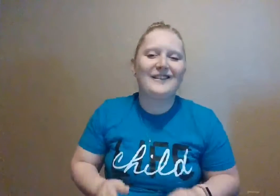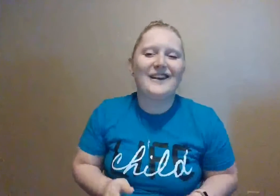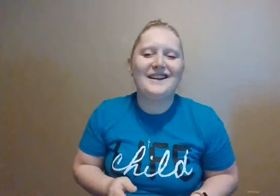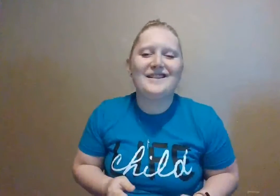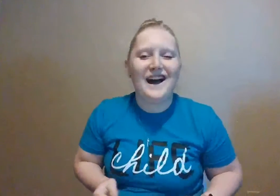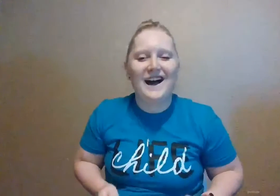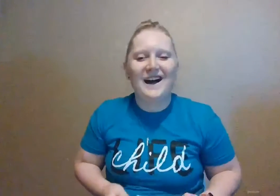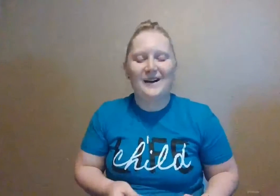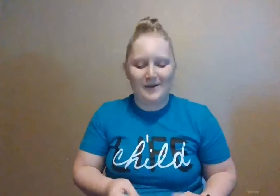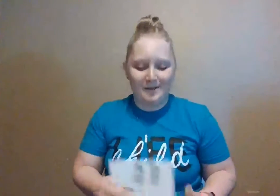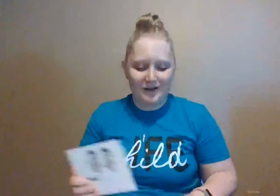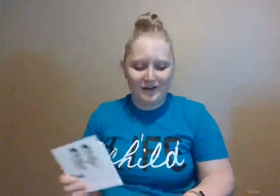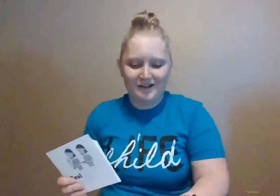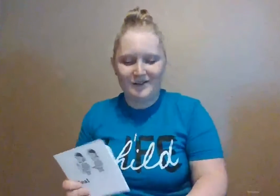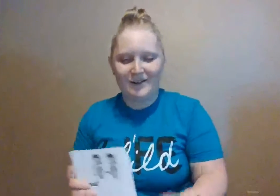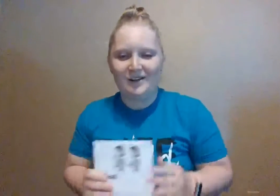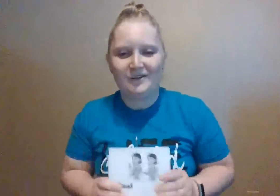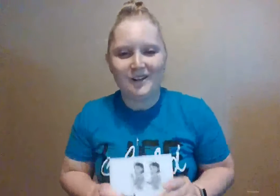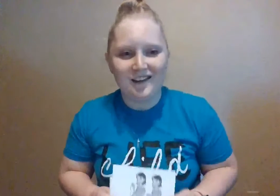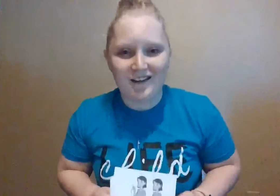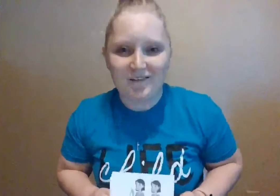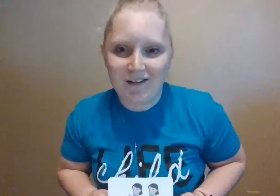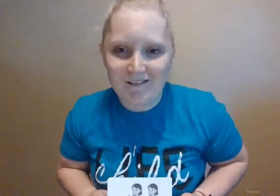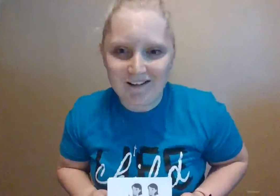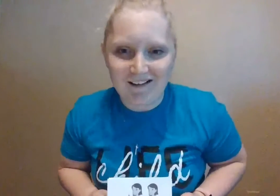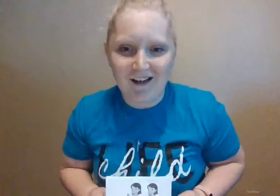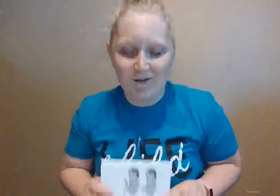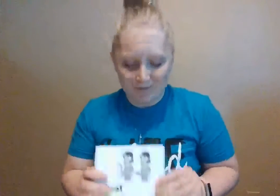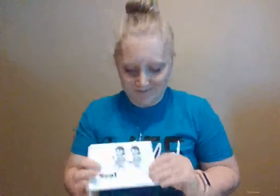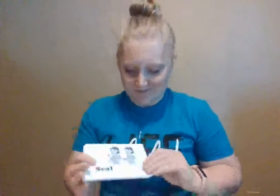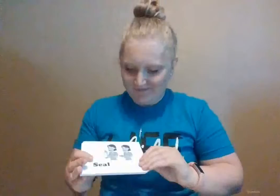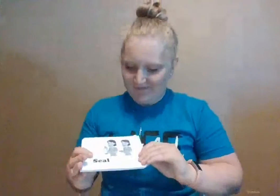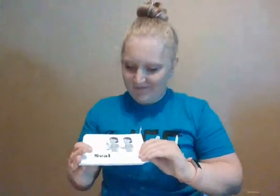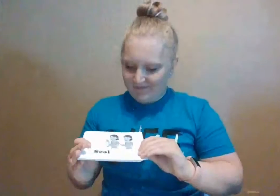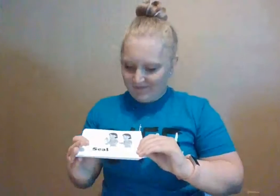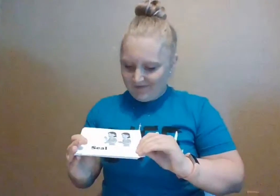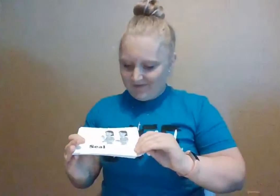Great job. I'm sure you guys are doing really good following along at home.